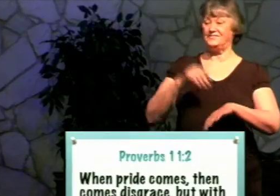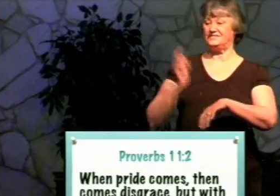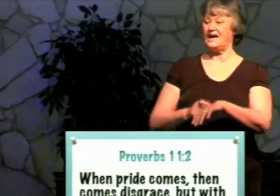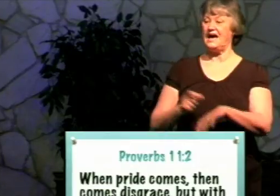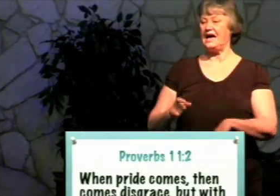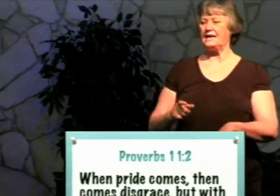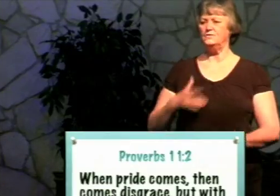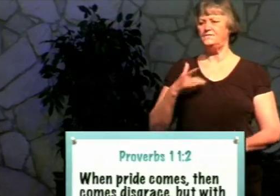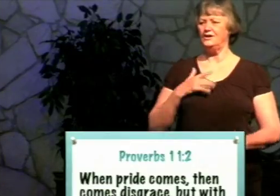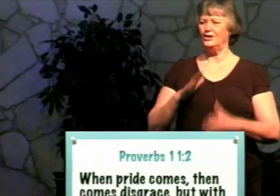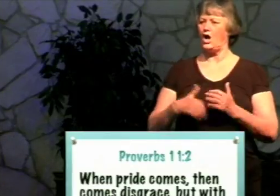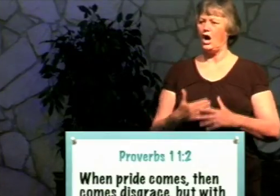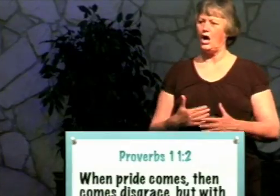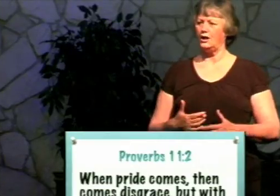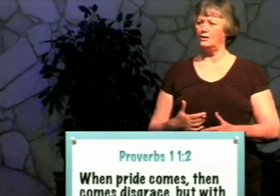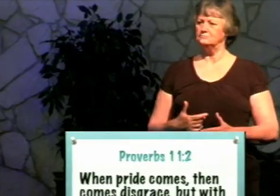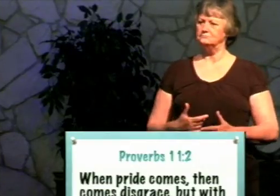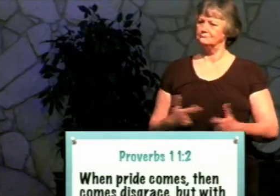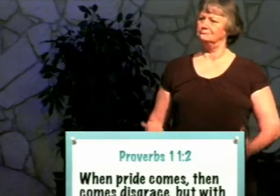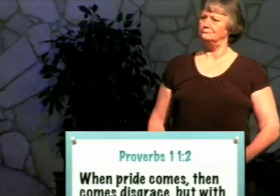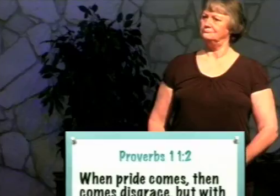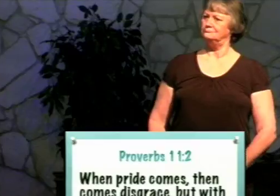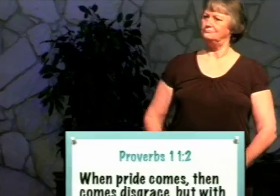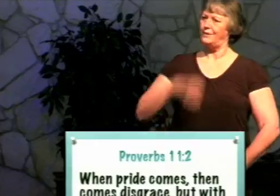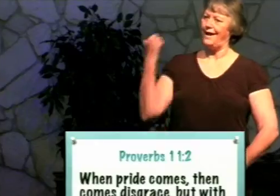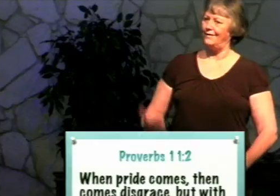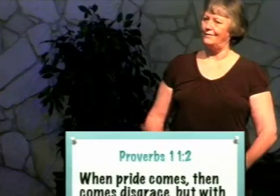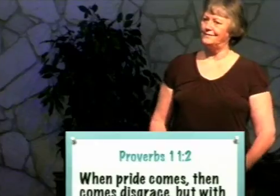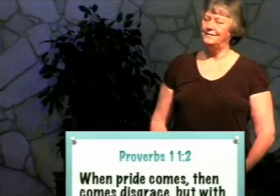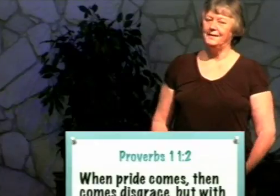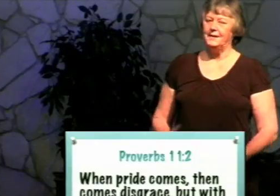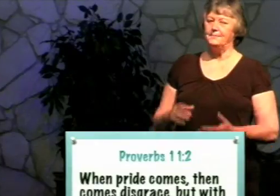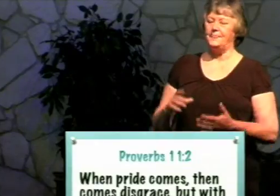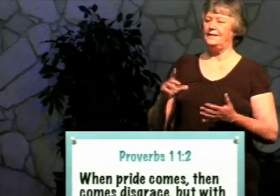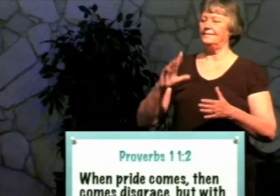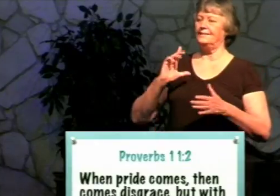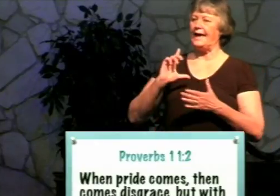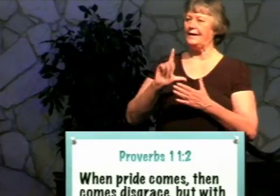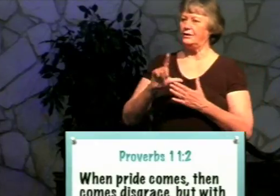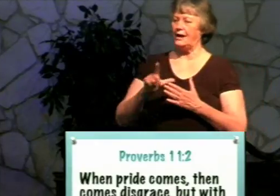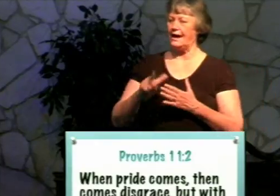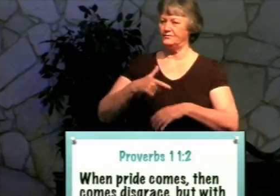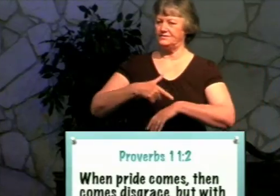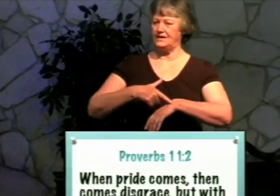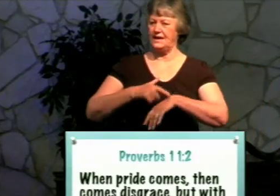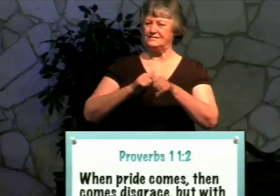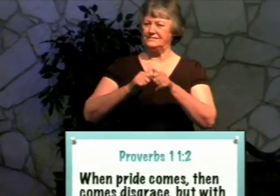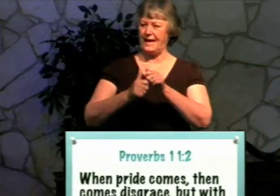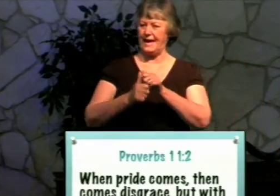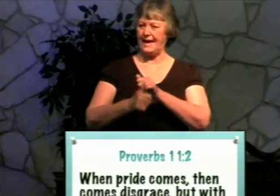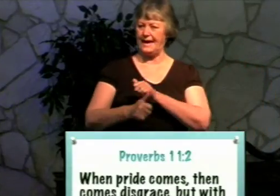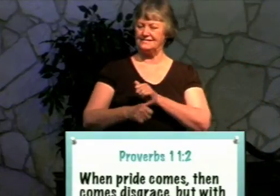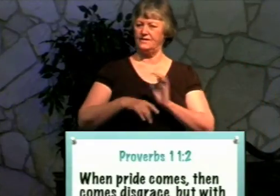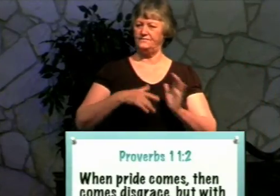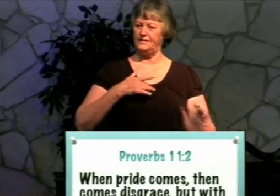the time, you feel all proud, but then later, after the time has passed of